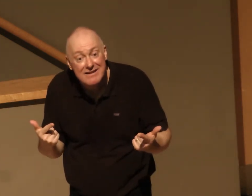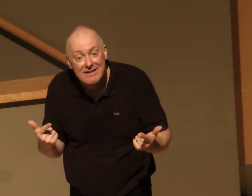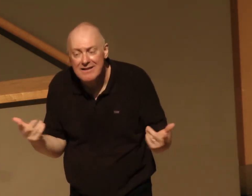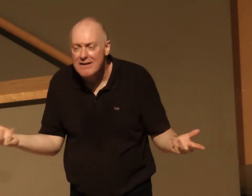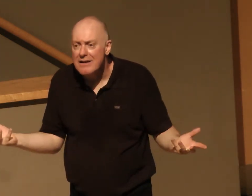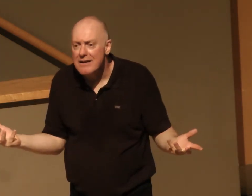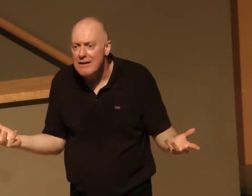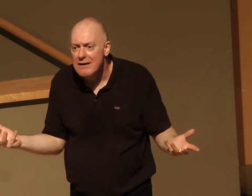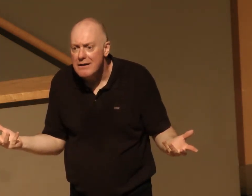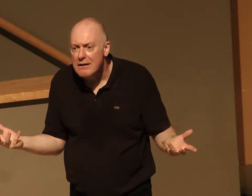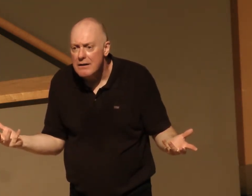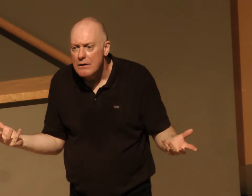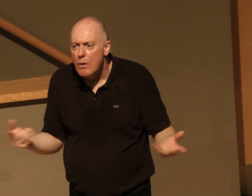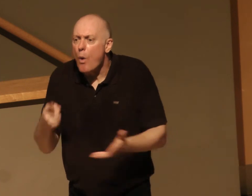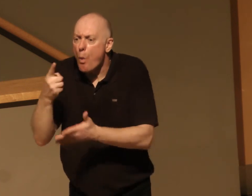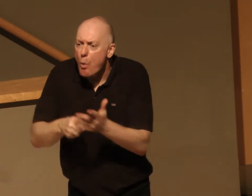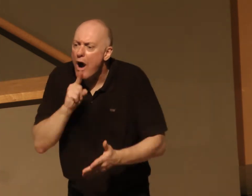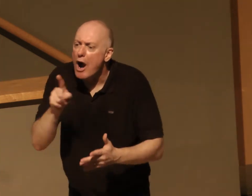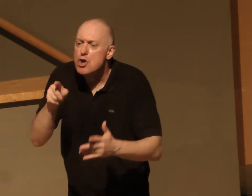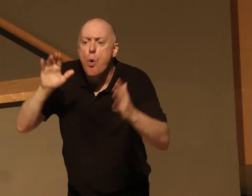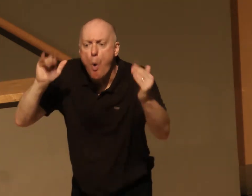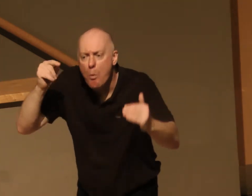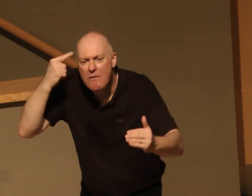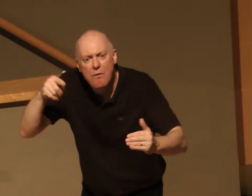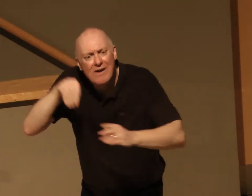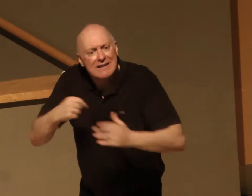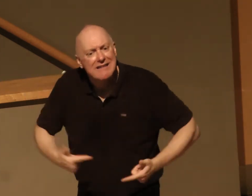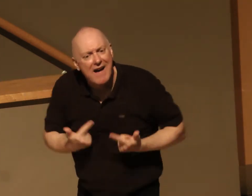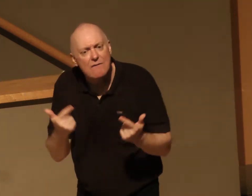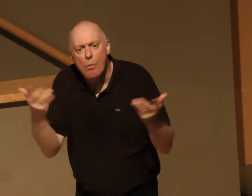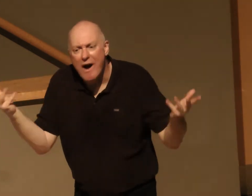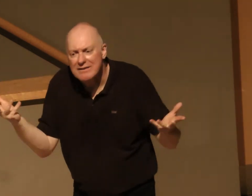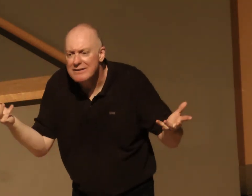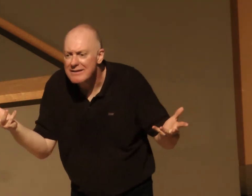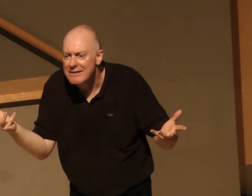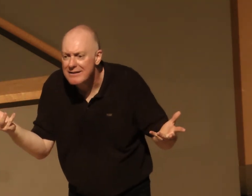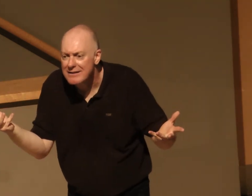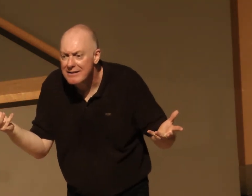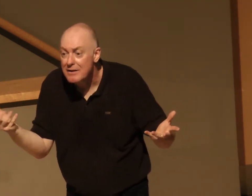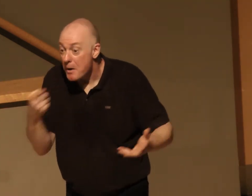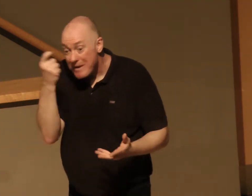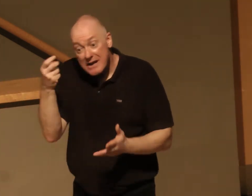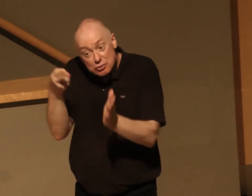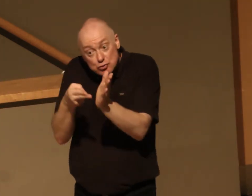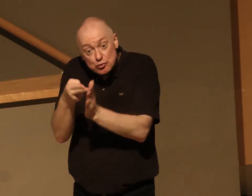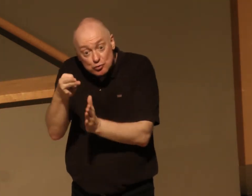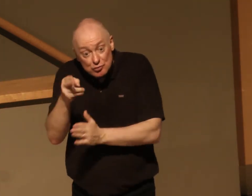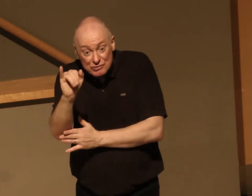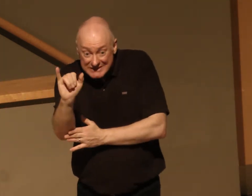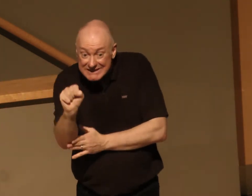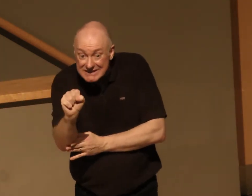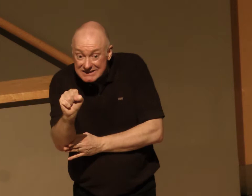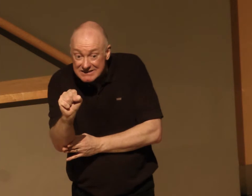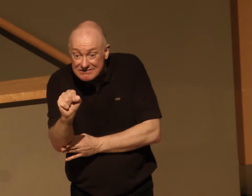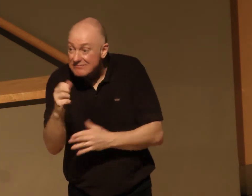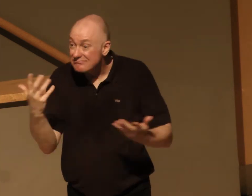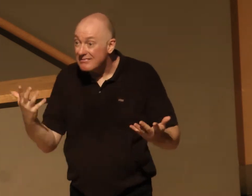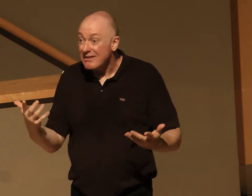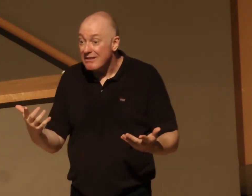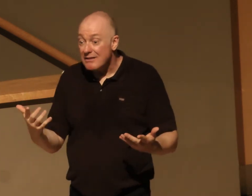what we have placed our hope in in this life because the reality of life is bad things